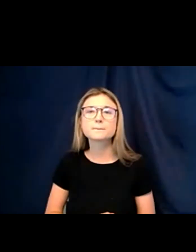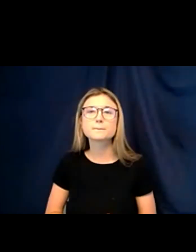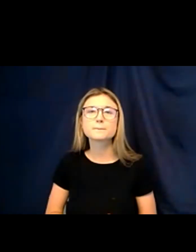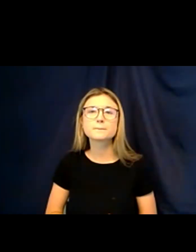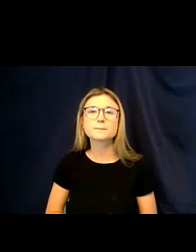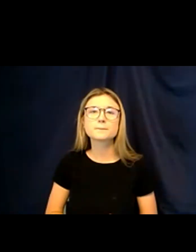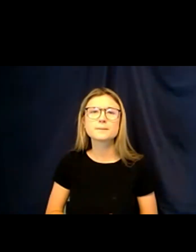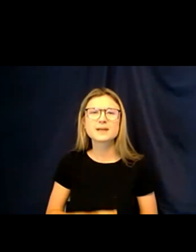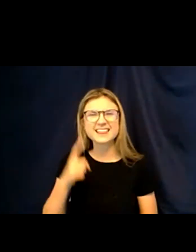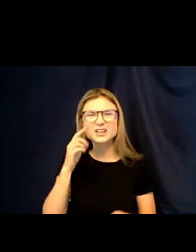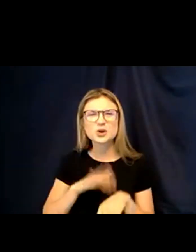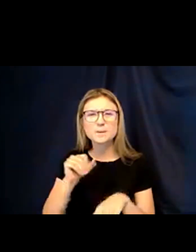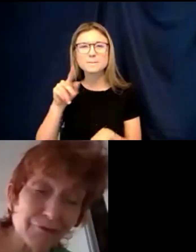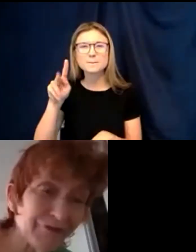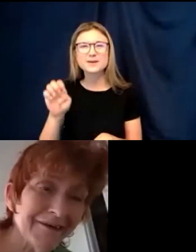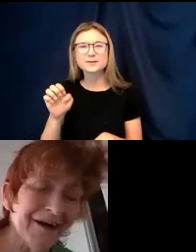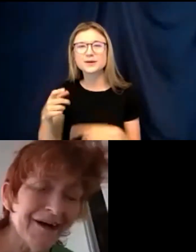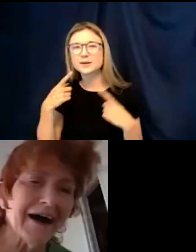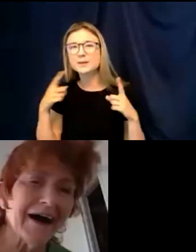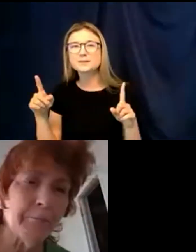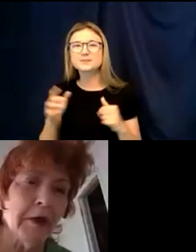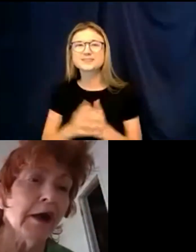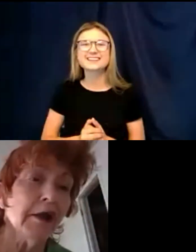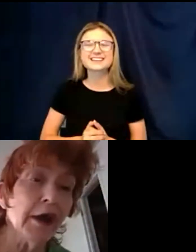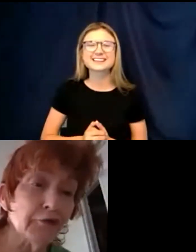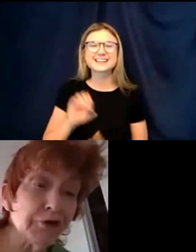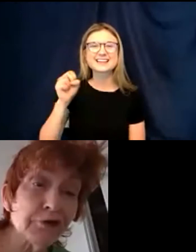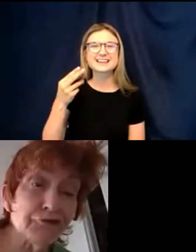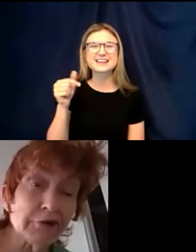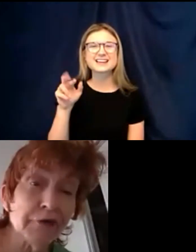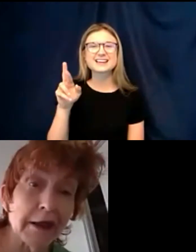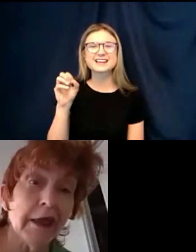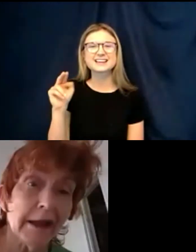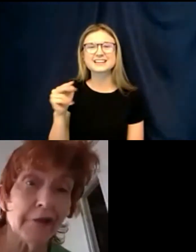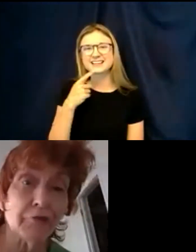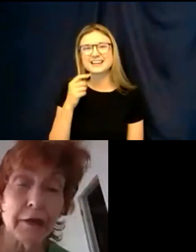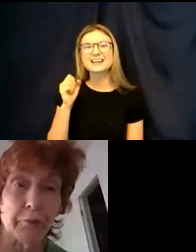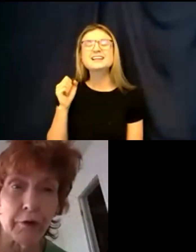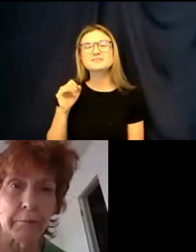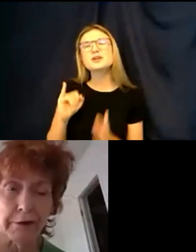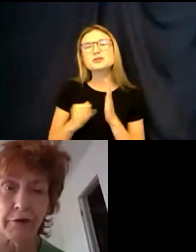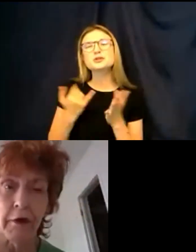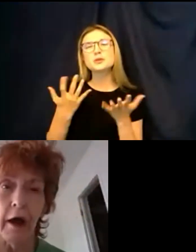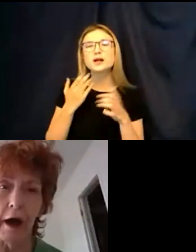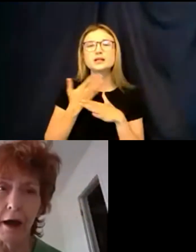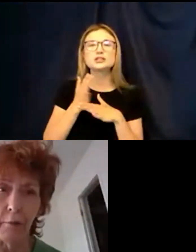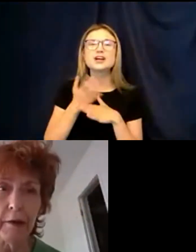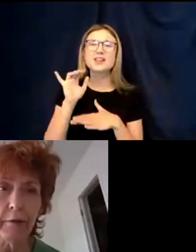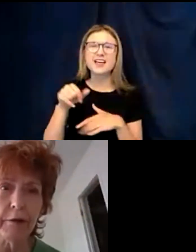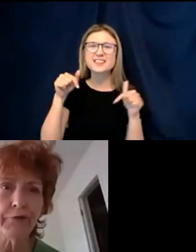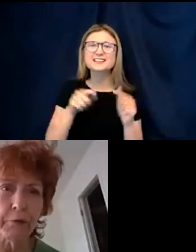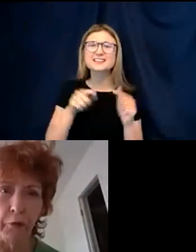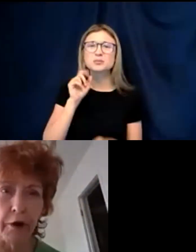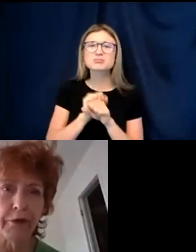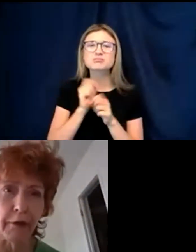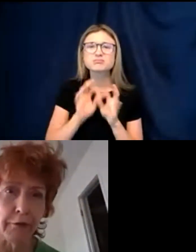I think you're muted. There you go. Mute. No, just that it's really important because